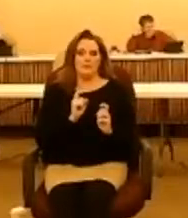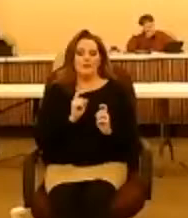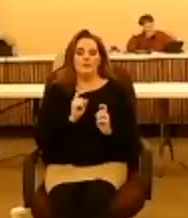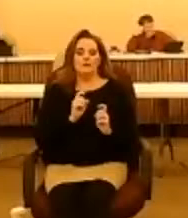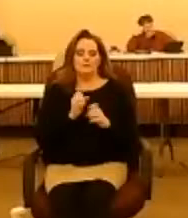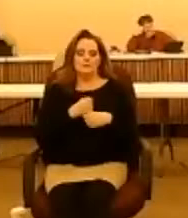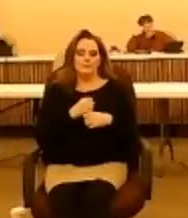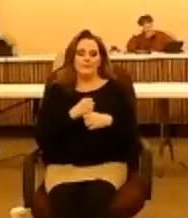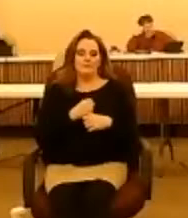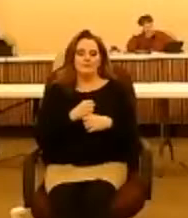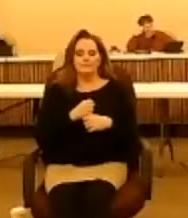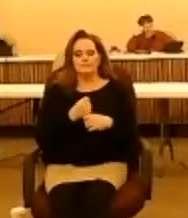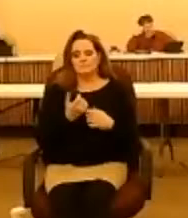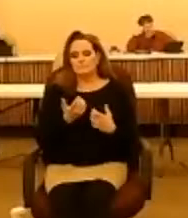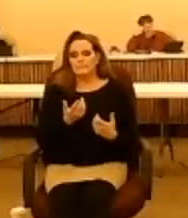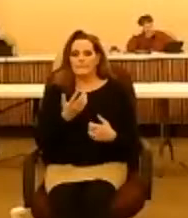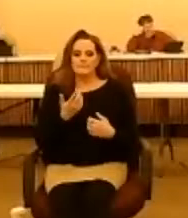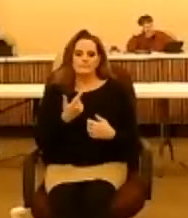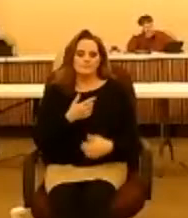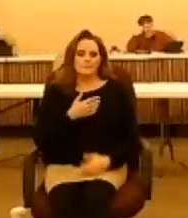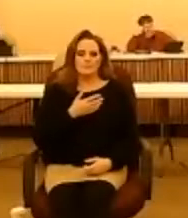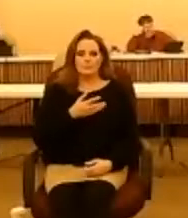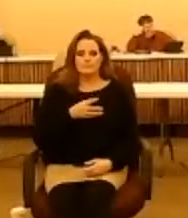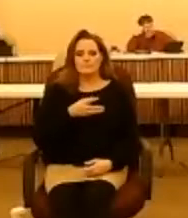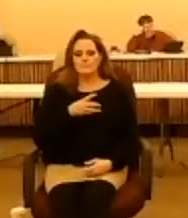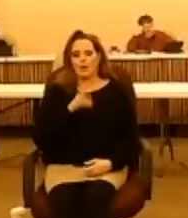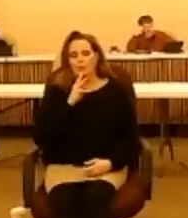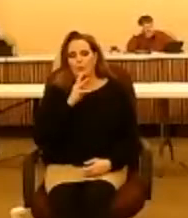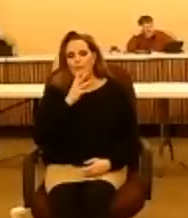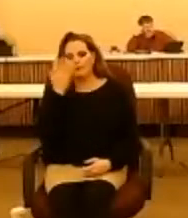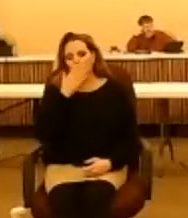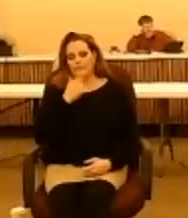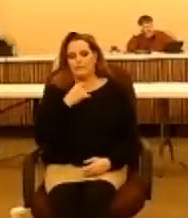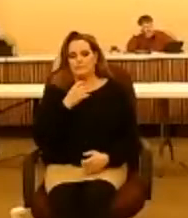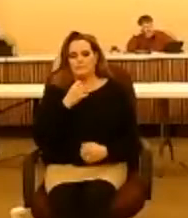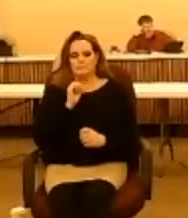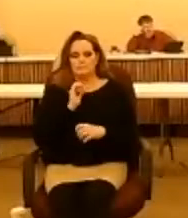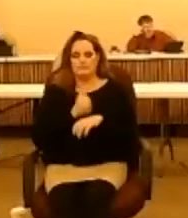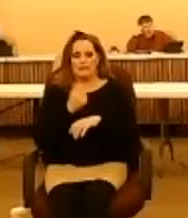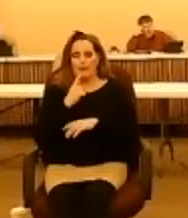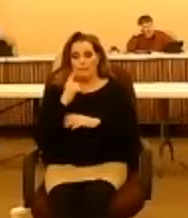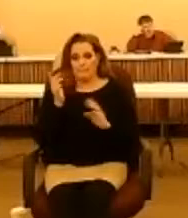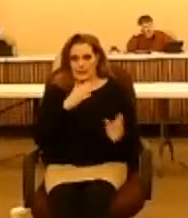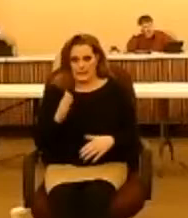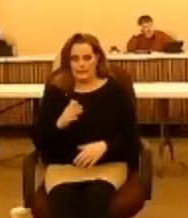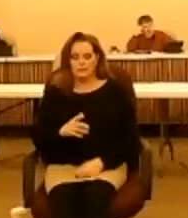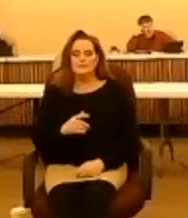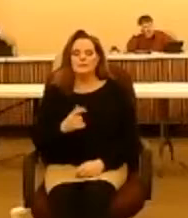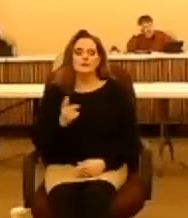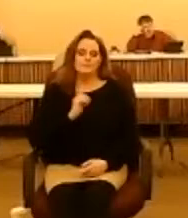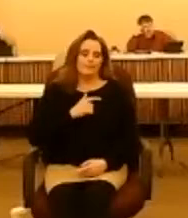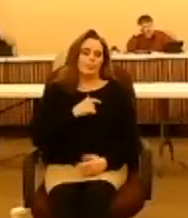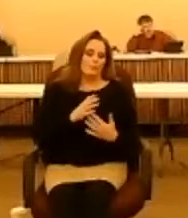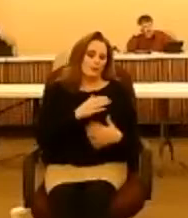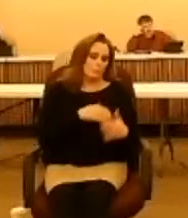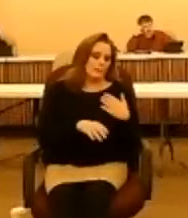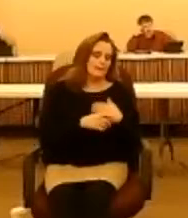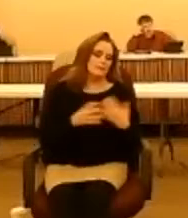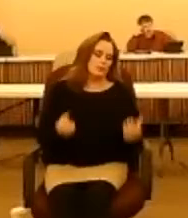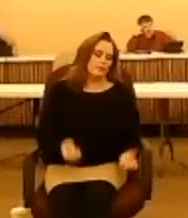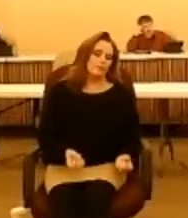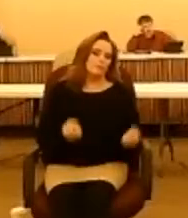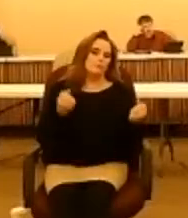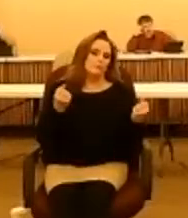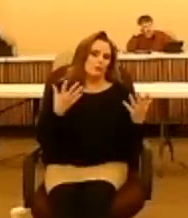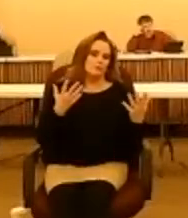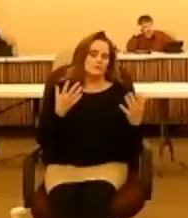local waterfront revitalization program plan. We went in with it multi-jurisdictional